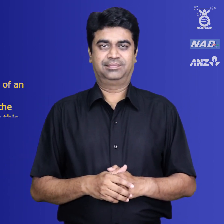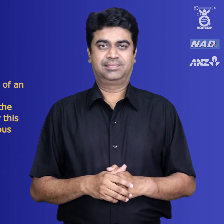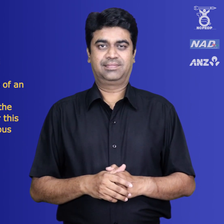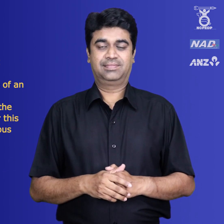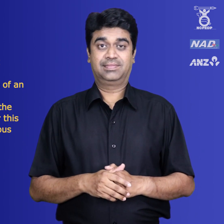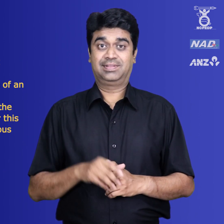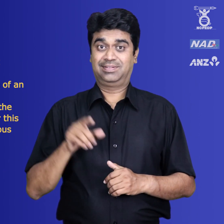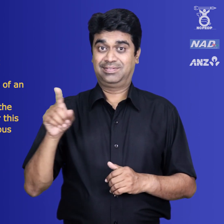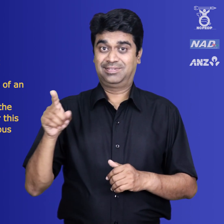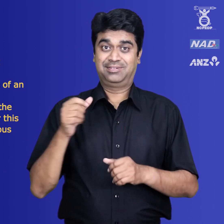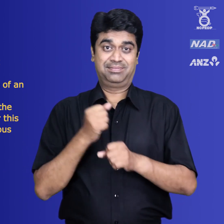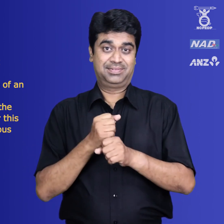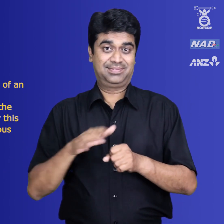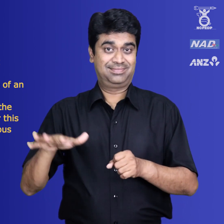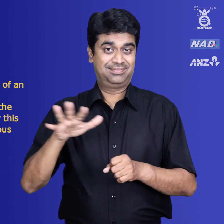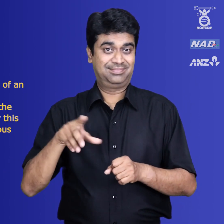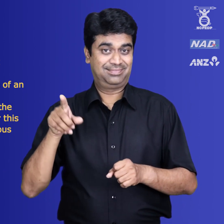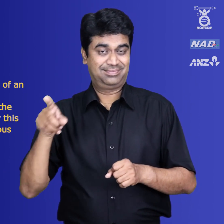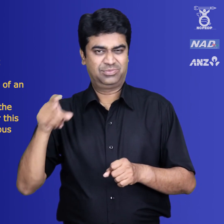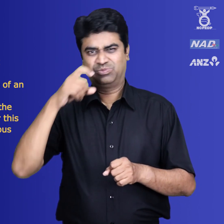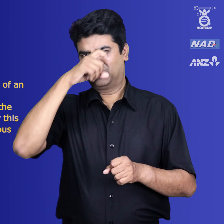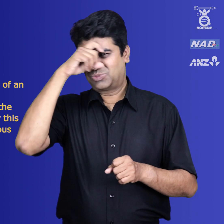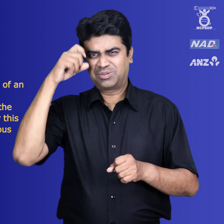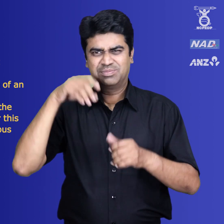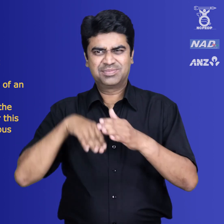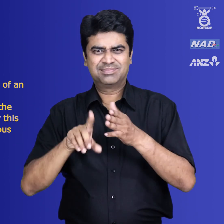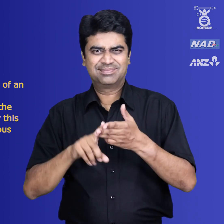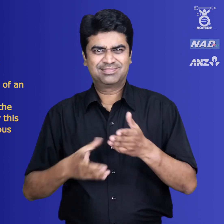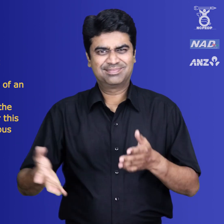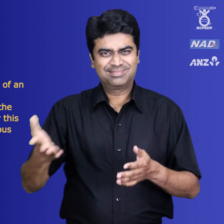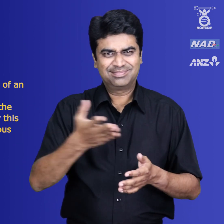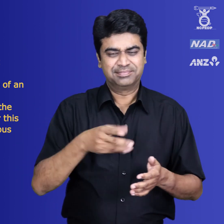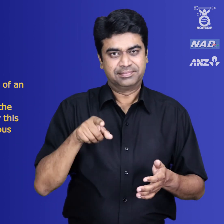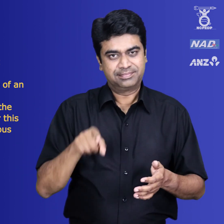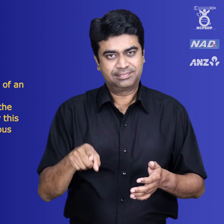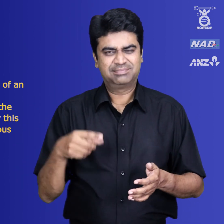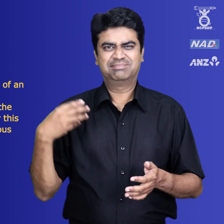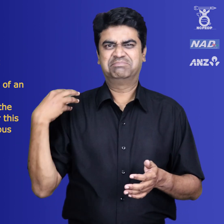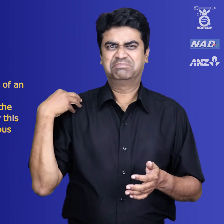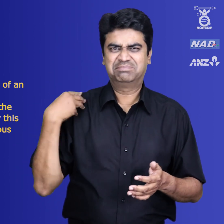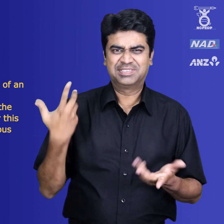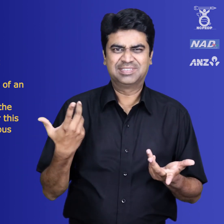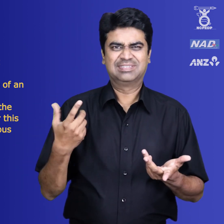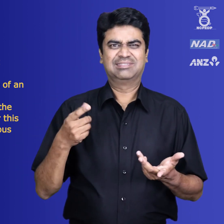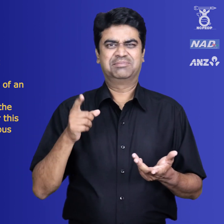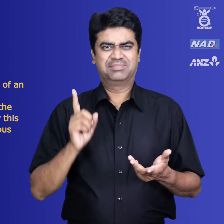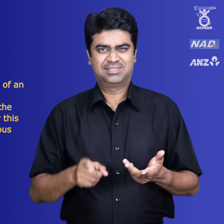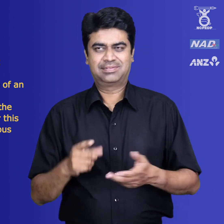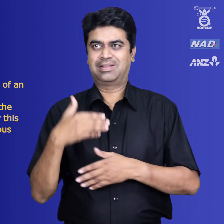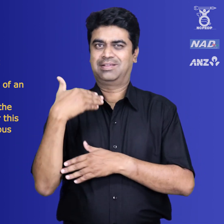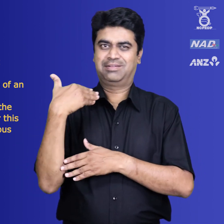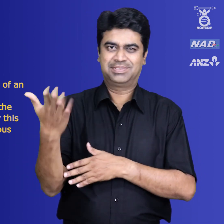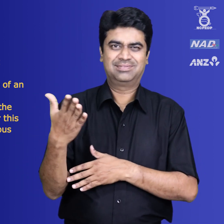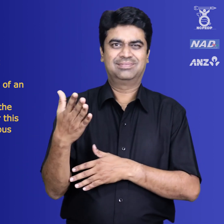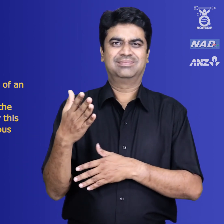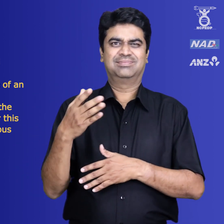No court shall take cognizance of an offence alleged to have been committed by an employee of the appropriate government under